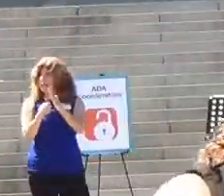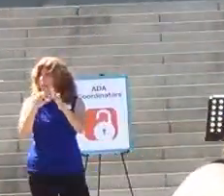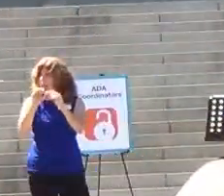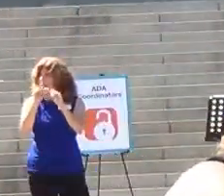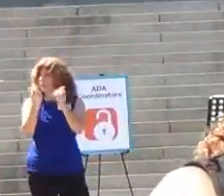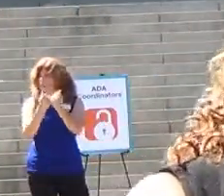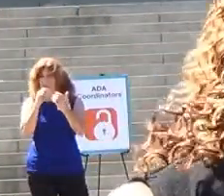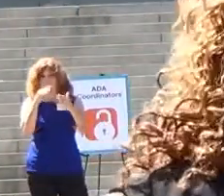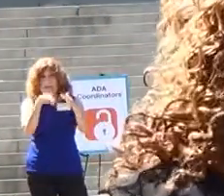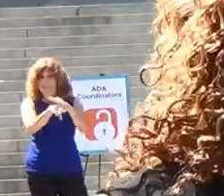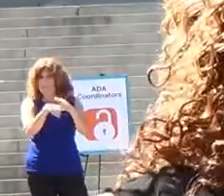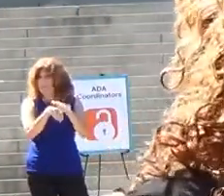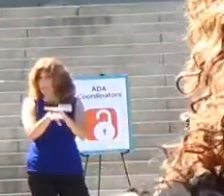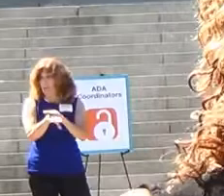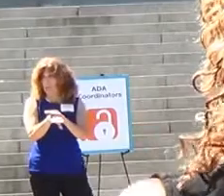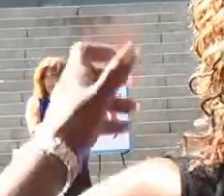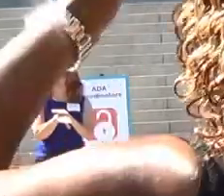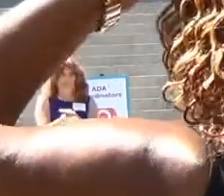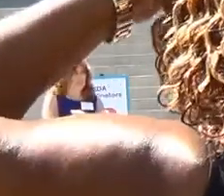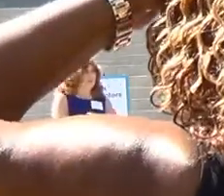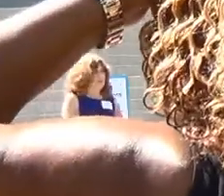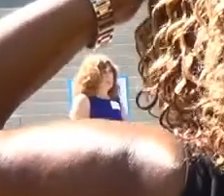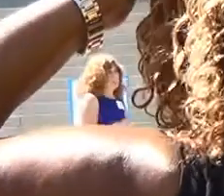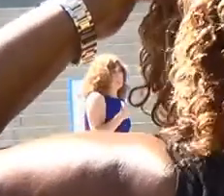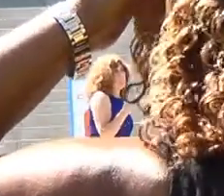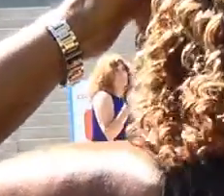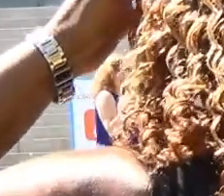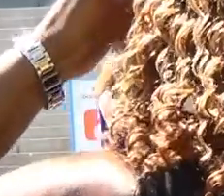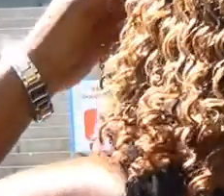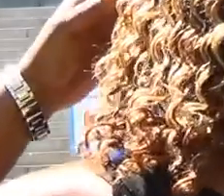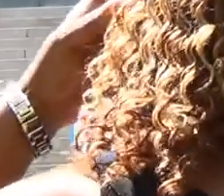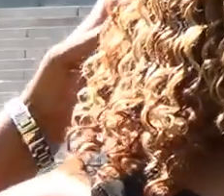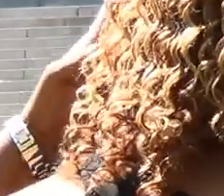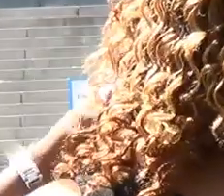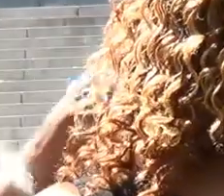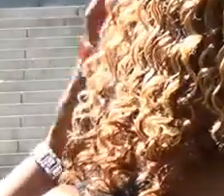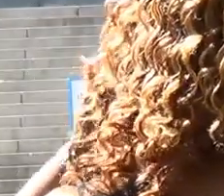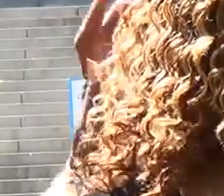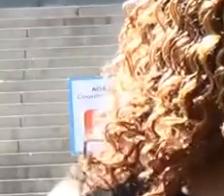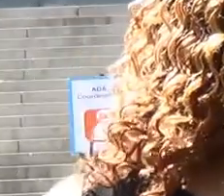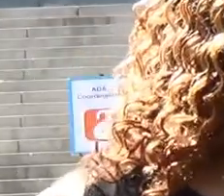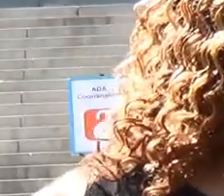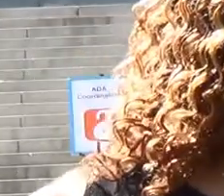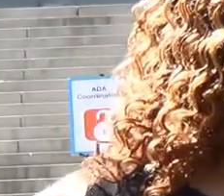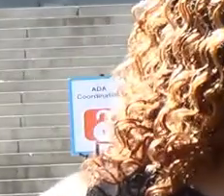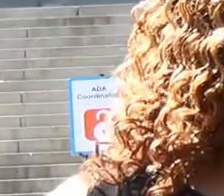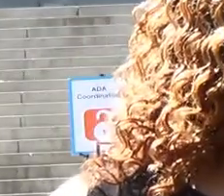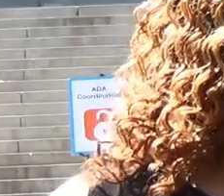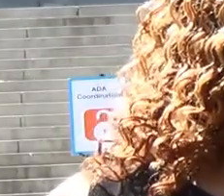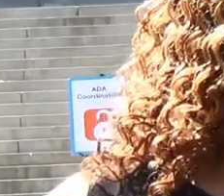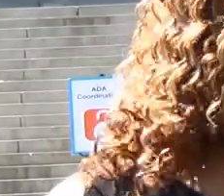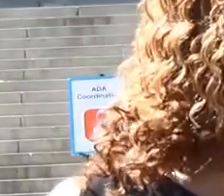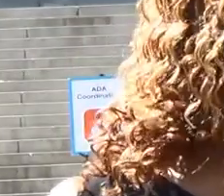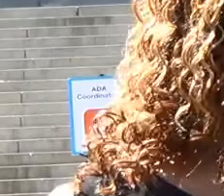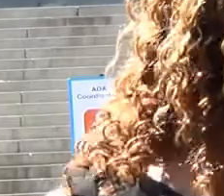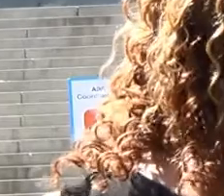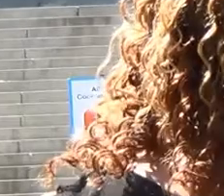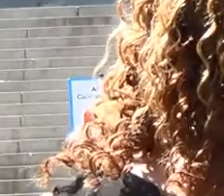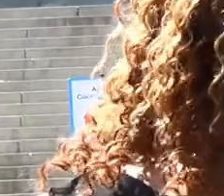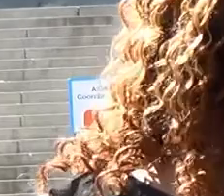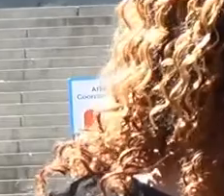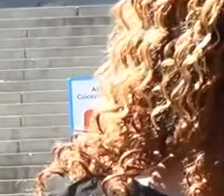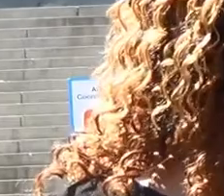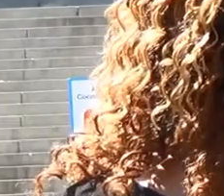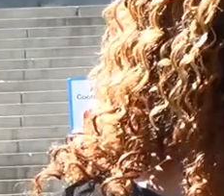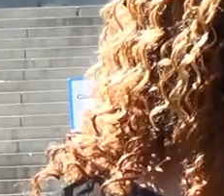Many state agencies are not accessible. Either they don't have someone who can communicate